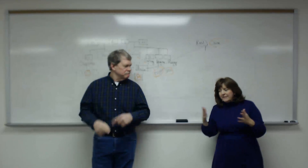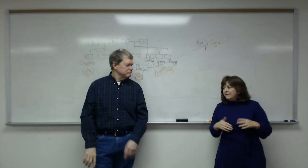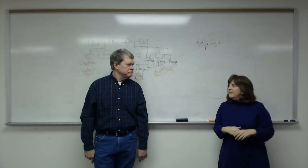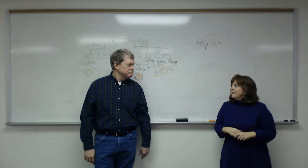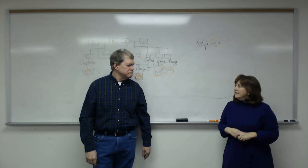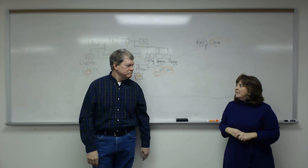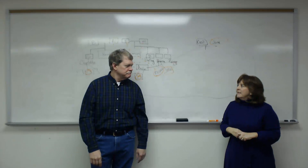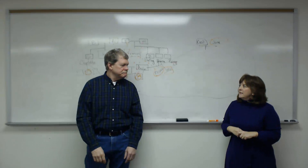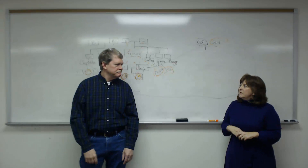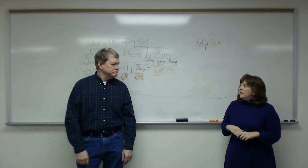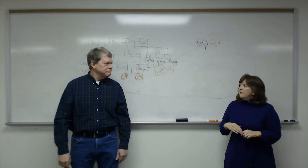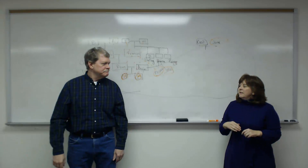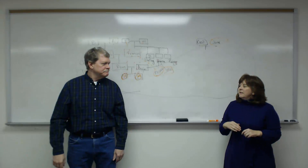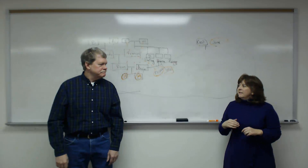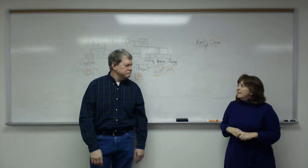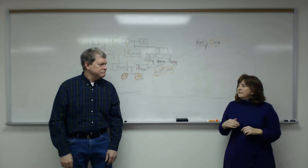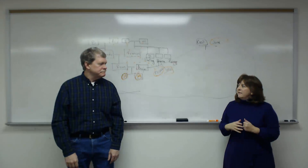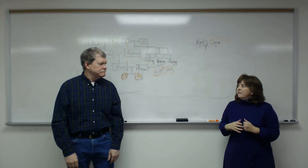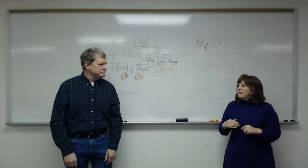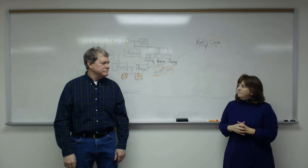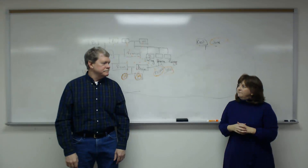different things. So it's kind of